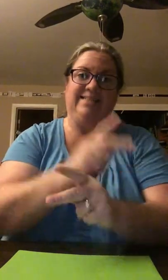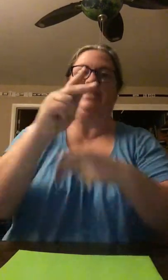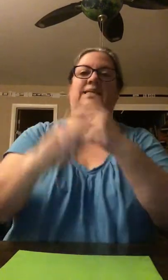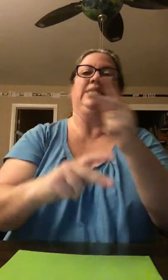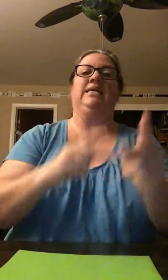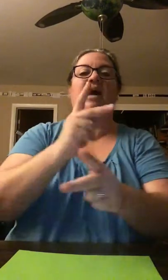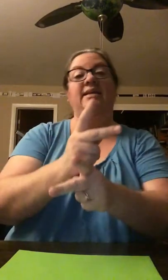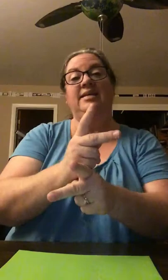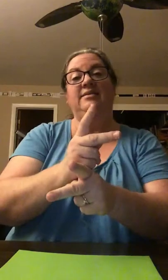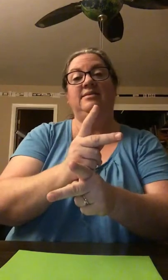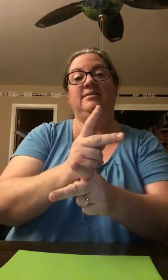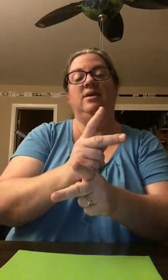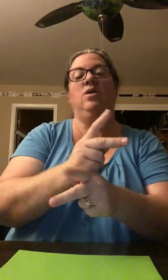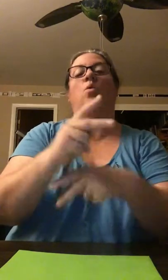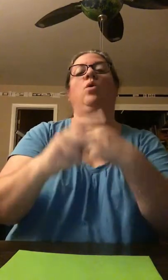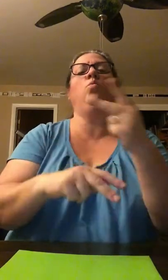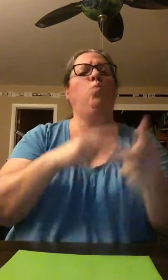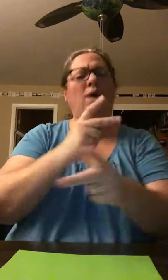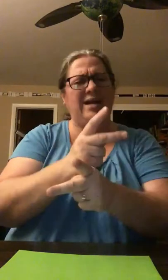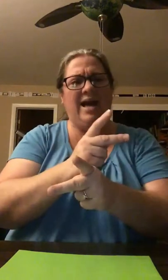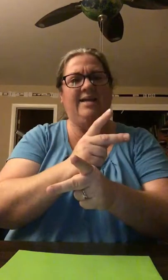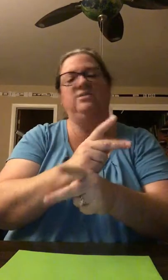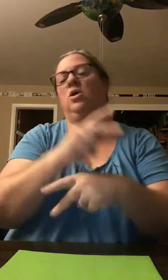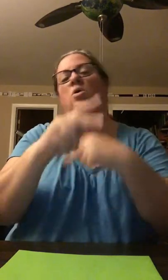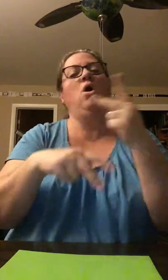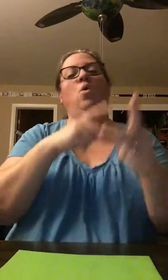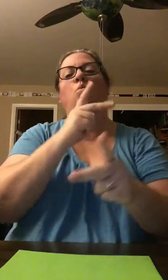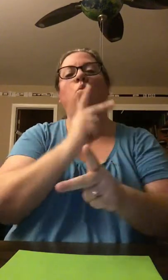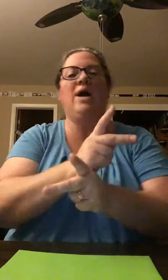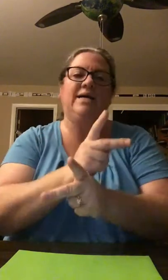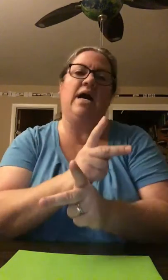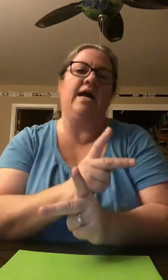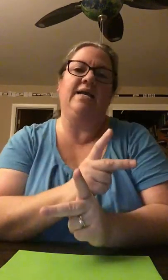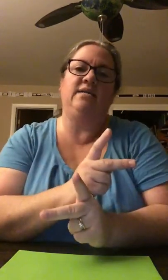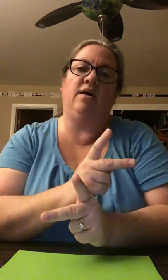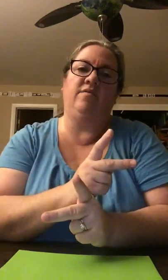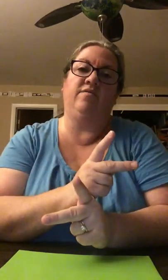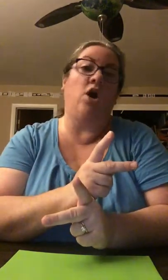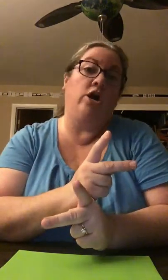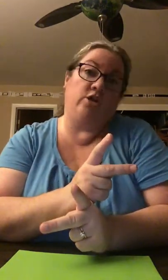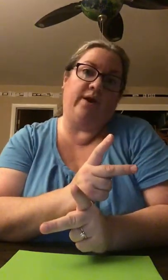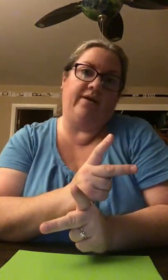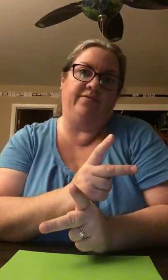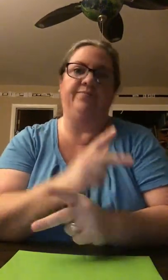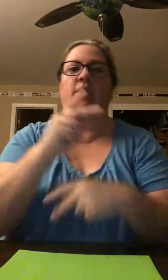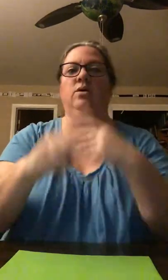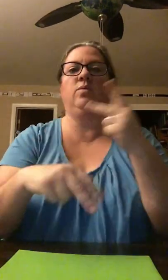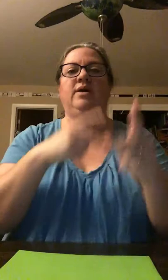kindness. Kindness or what kind? So what kind of car do you have? What